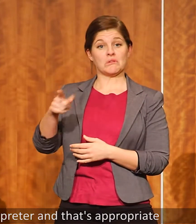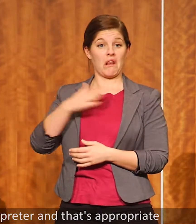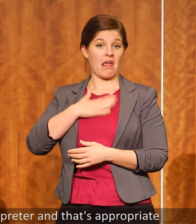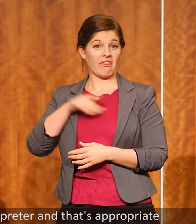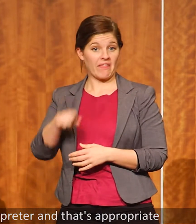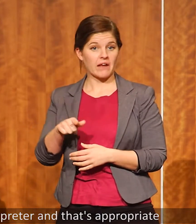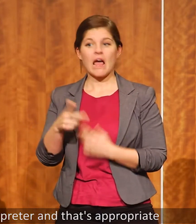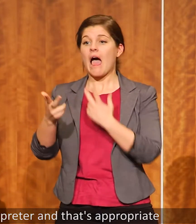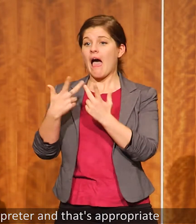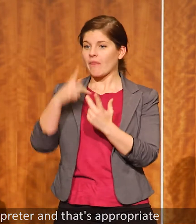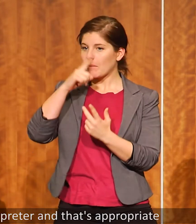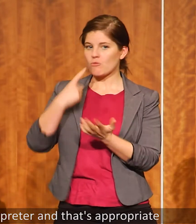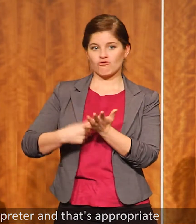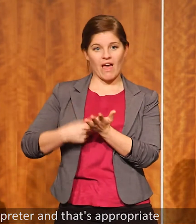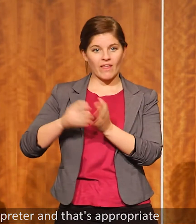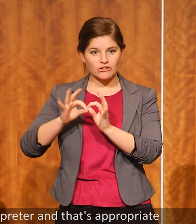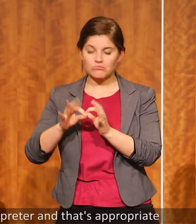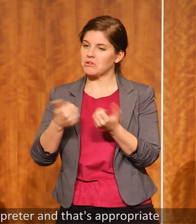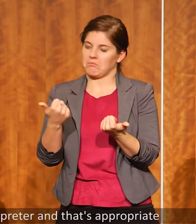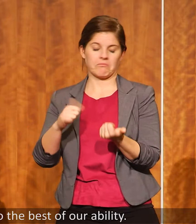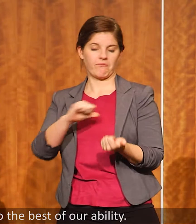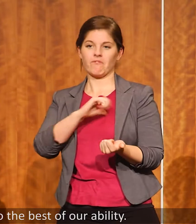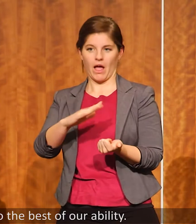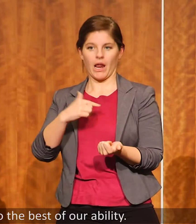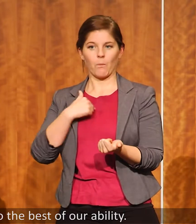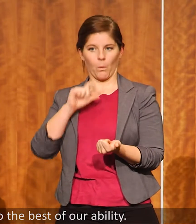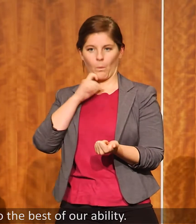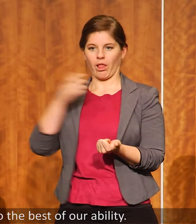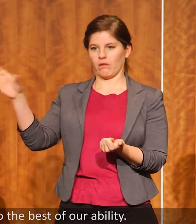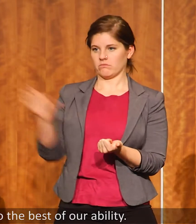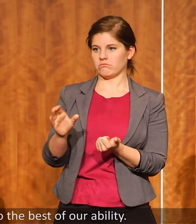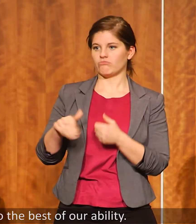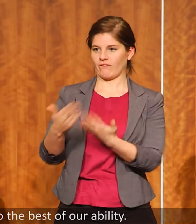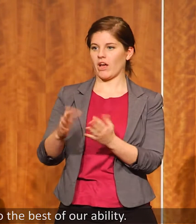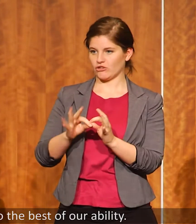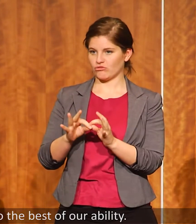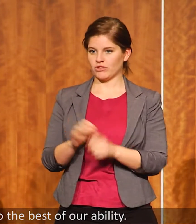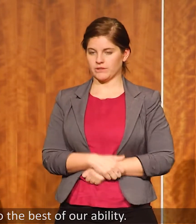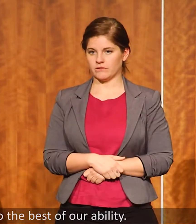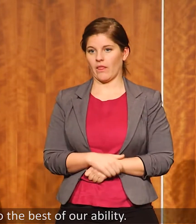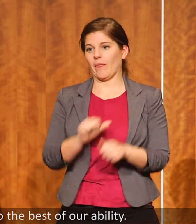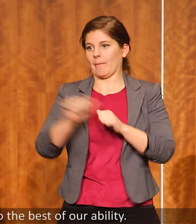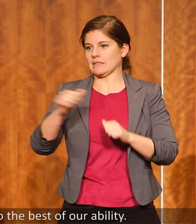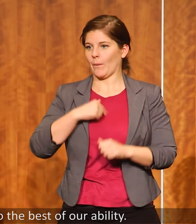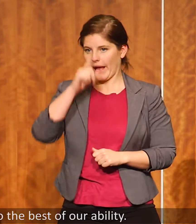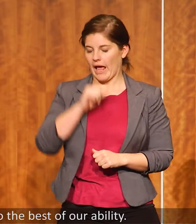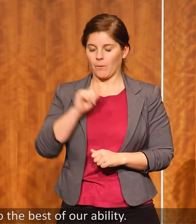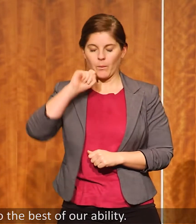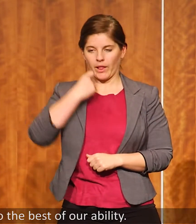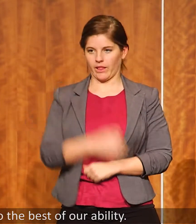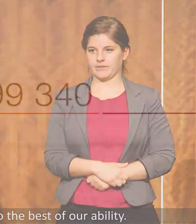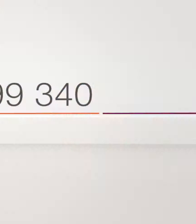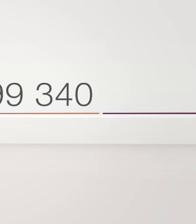they want an interpreter, and that's appropriate, and we will provide that to the best of our ability.